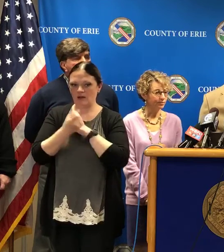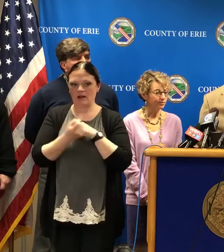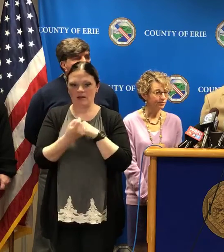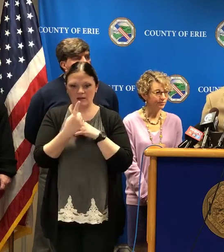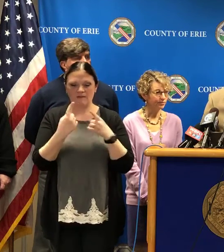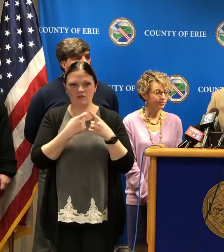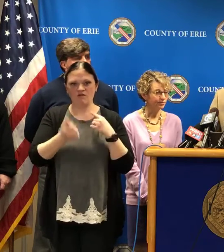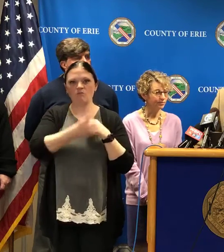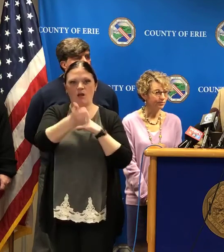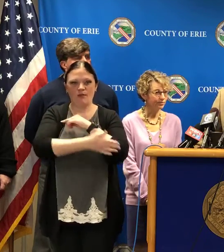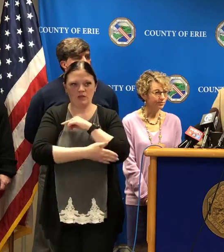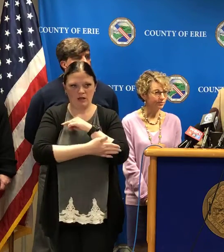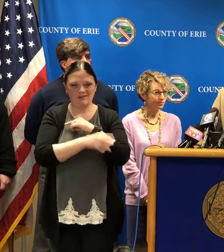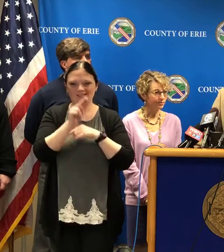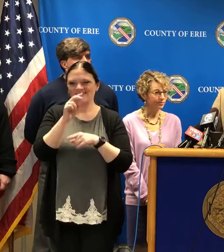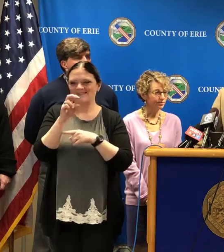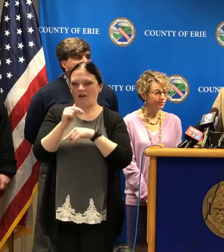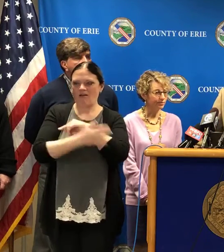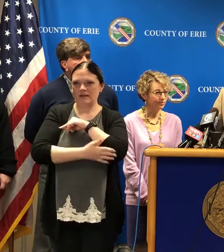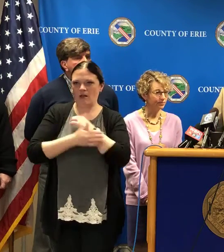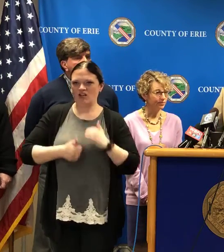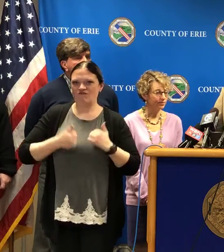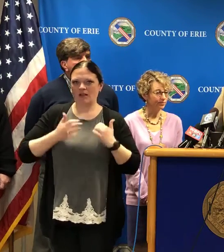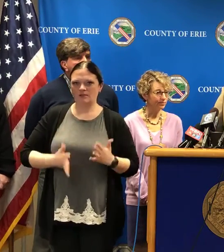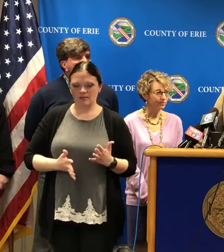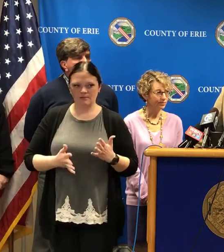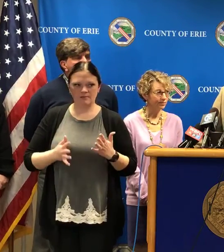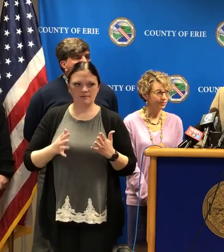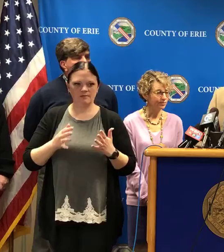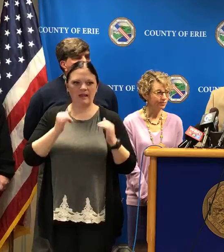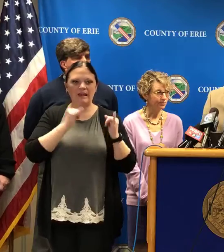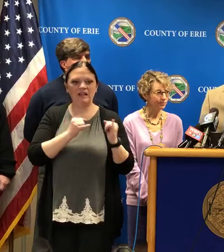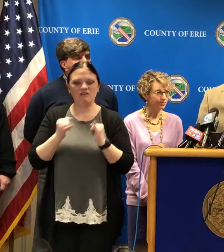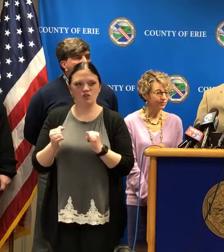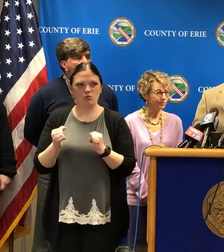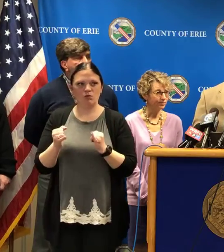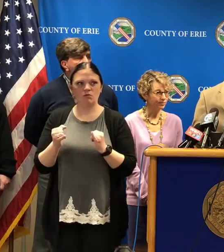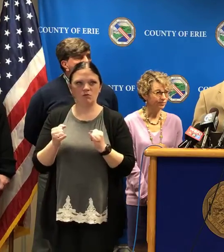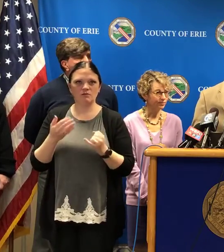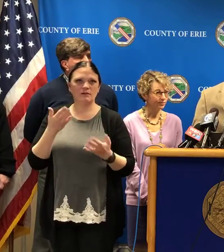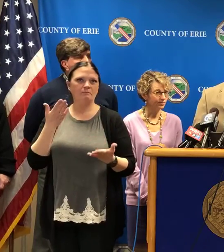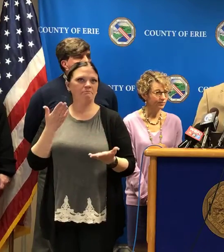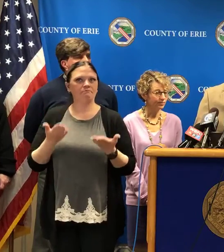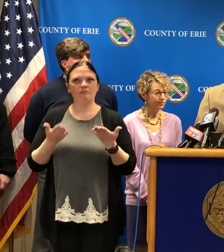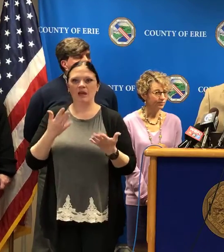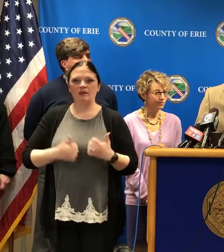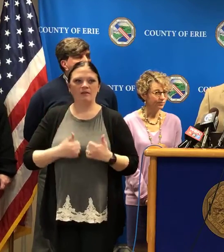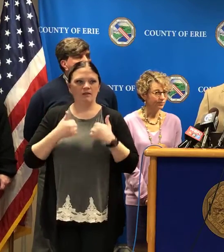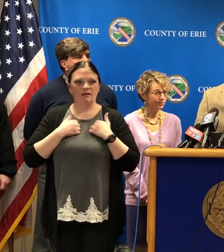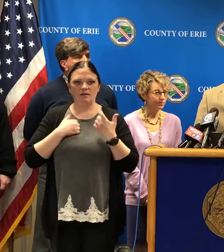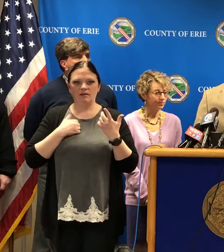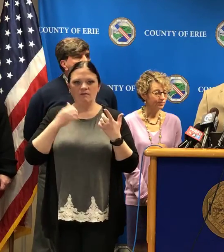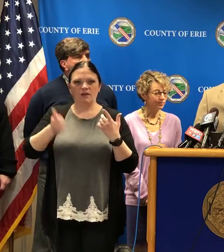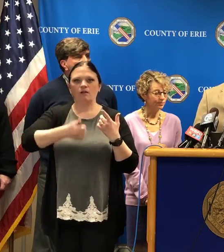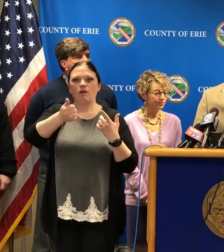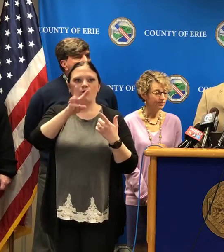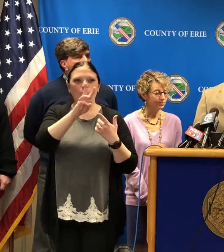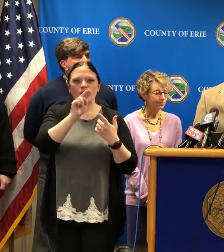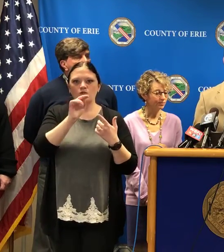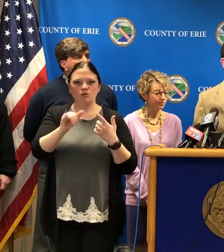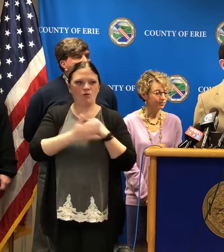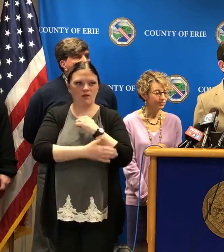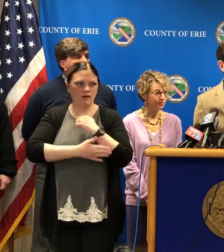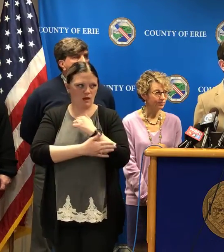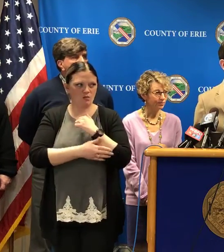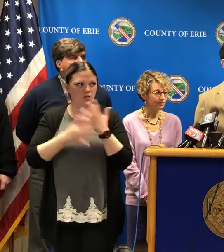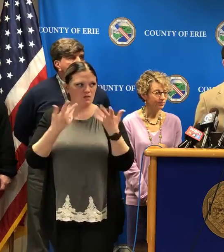non-county residents. And we say non-county residents, we're talking about individuals that may reside in other Western New York counties. As